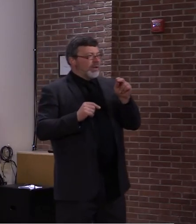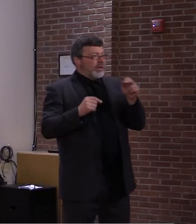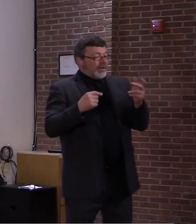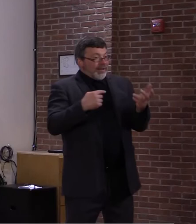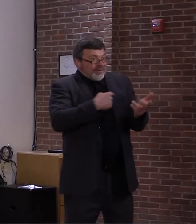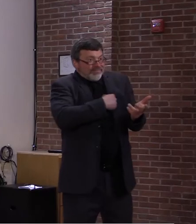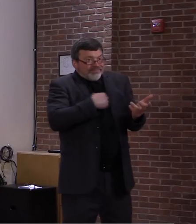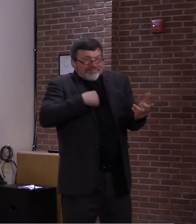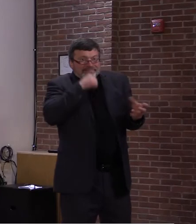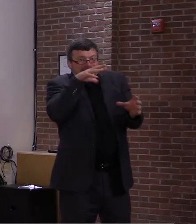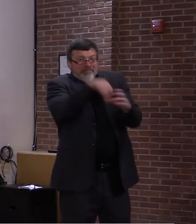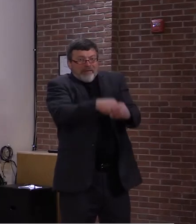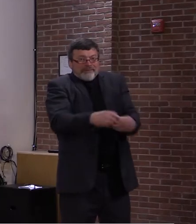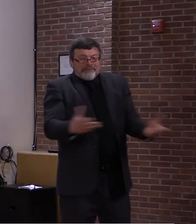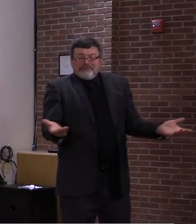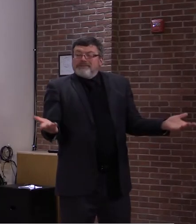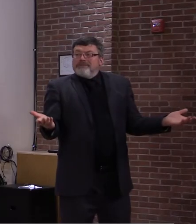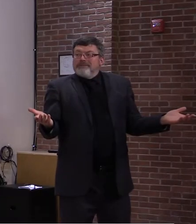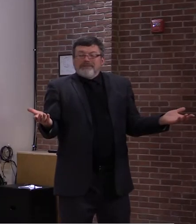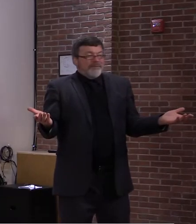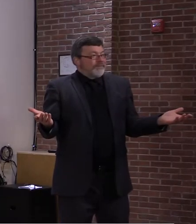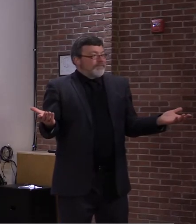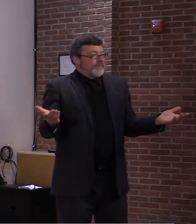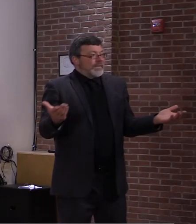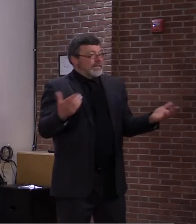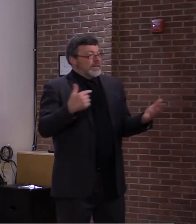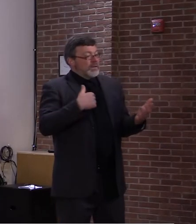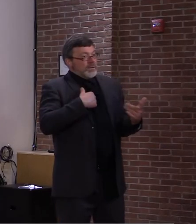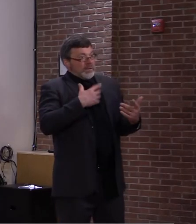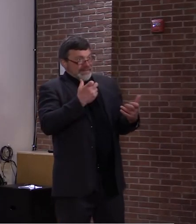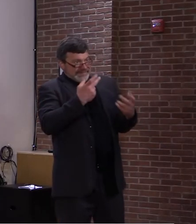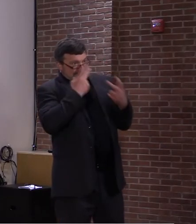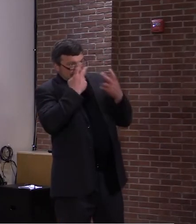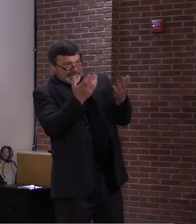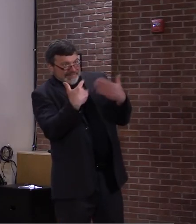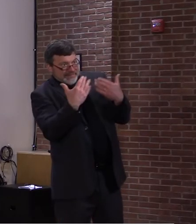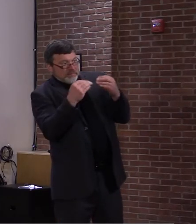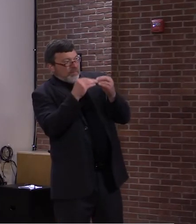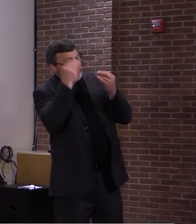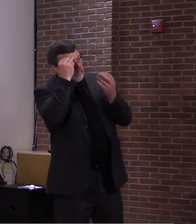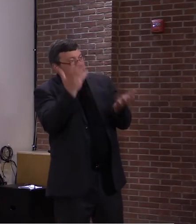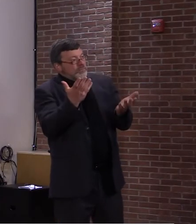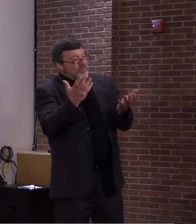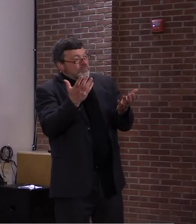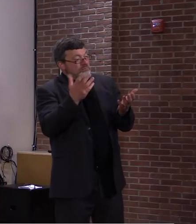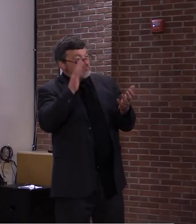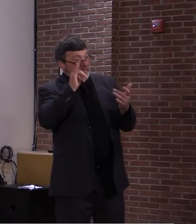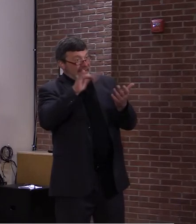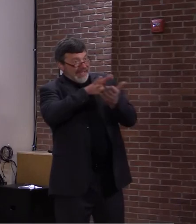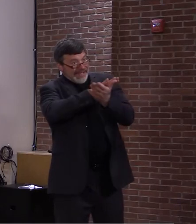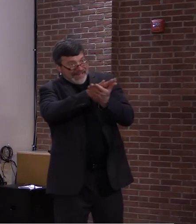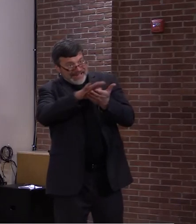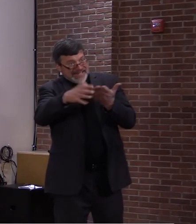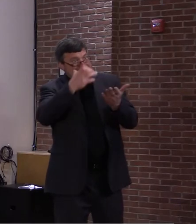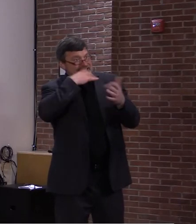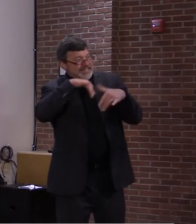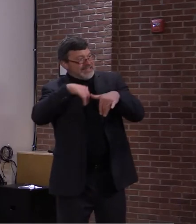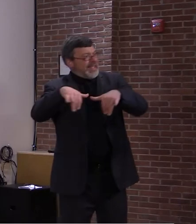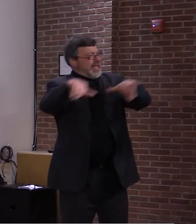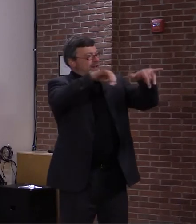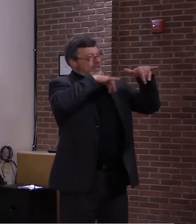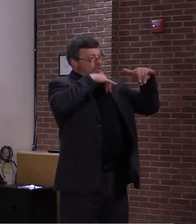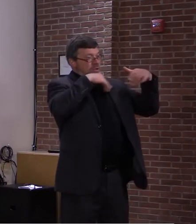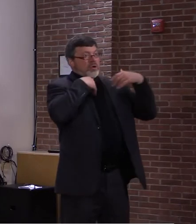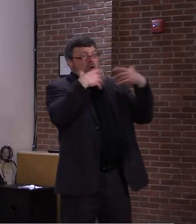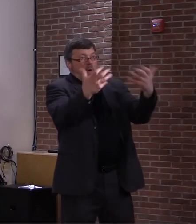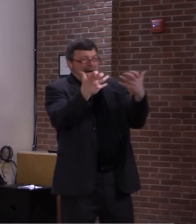see, again, I mean, it makes the point of the clean heat standard. We wanted the details. We wanted to see if it'd be beneficial